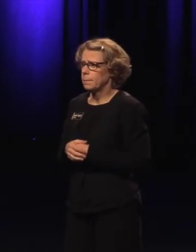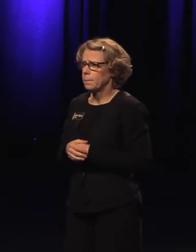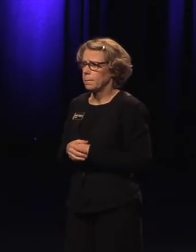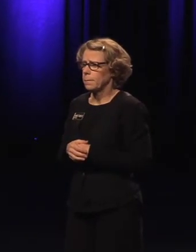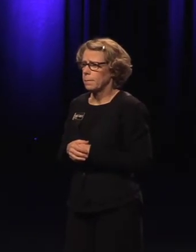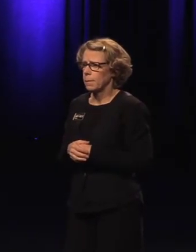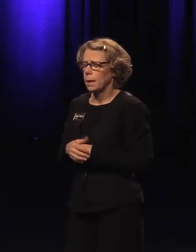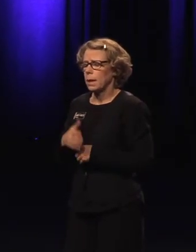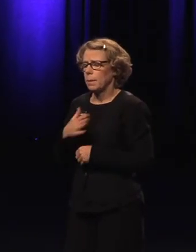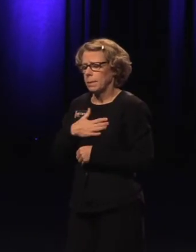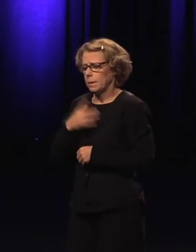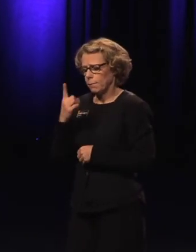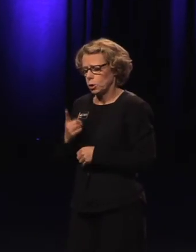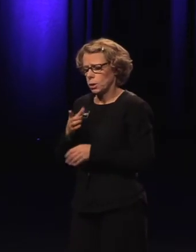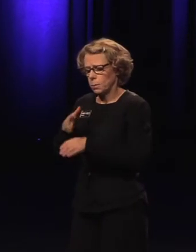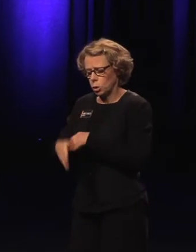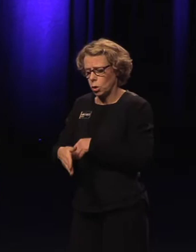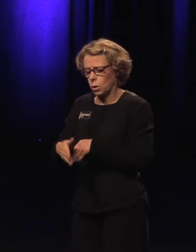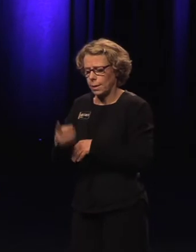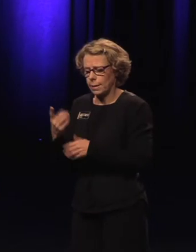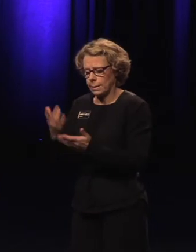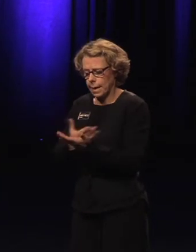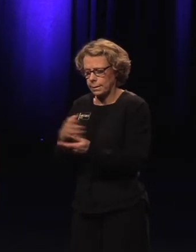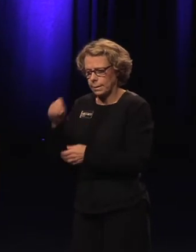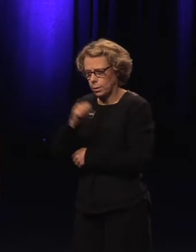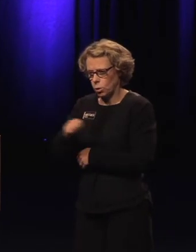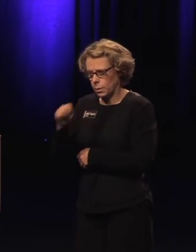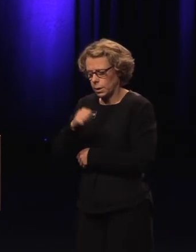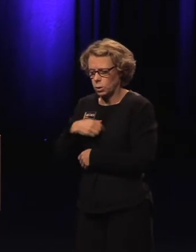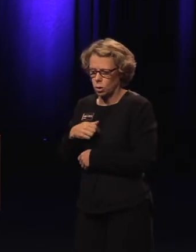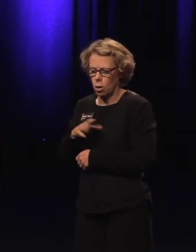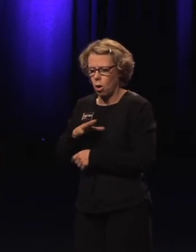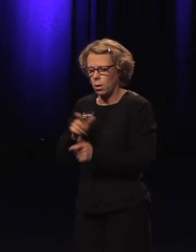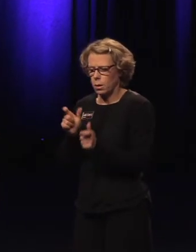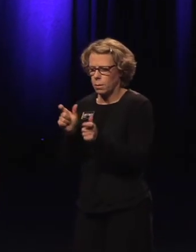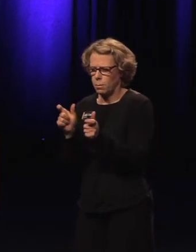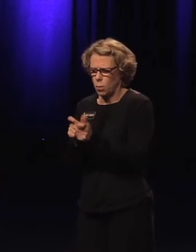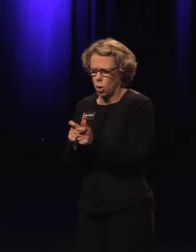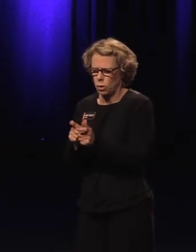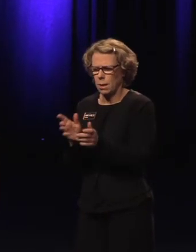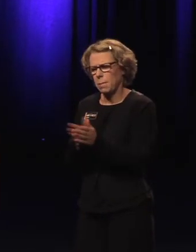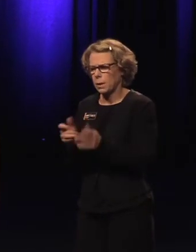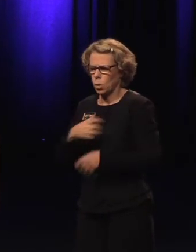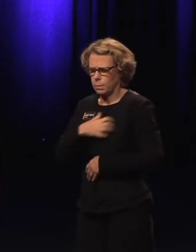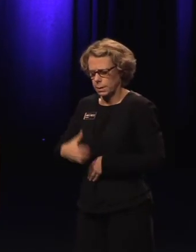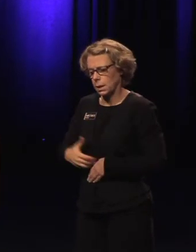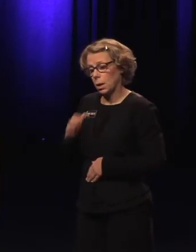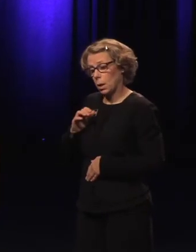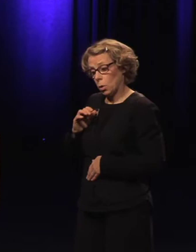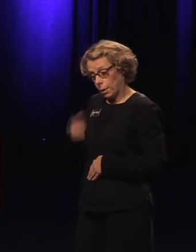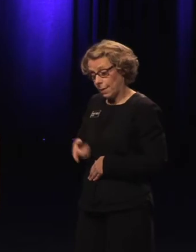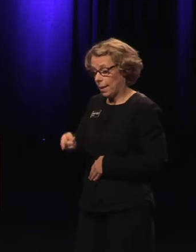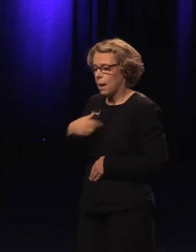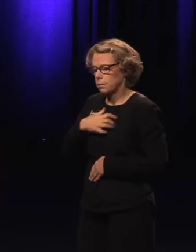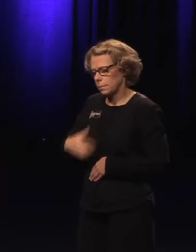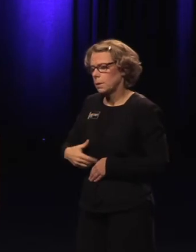visit to a country in Europe, I was having a meeting with this minister in government, and she discouraged me